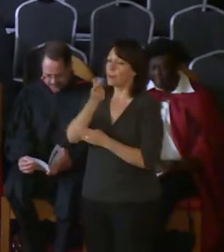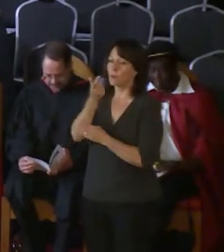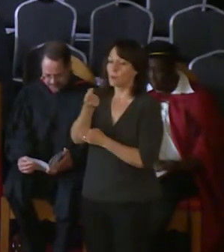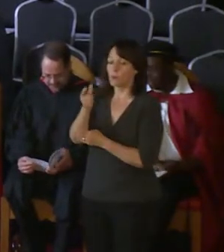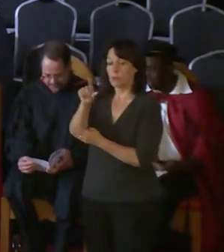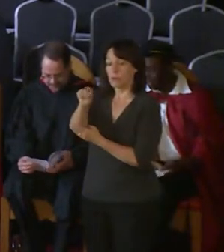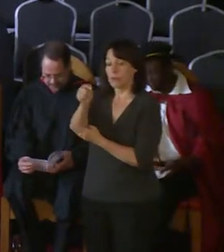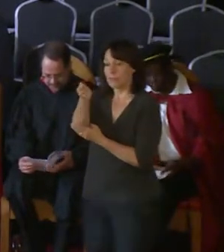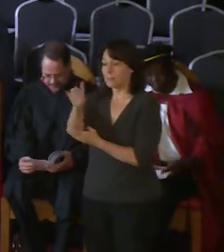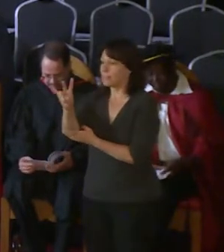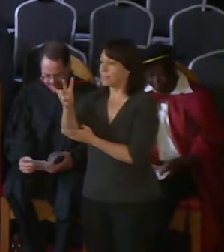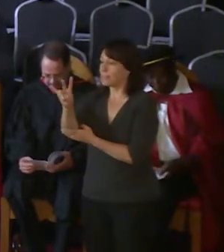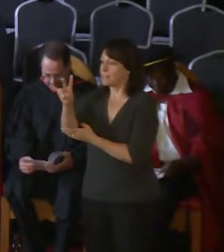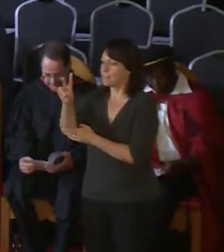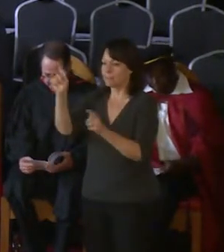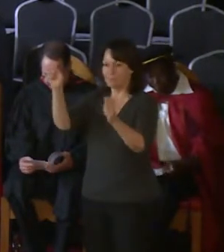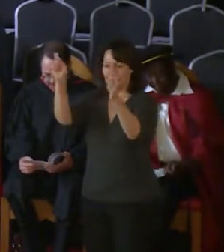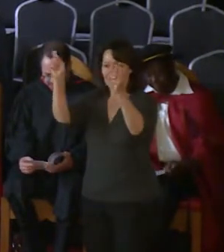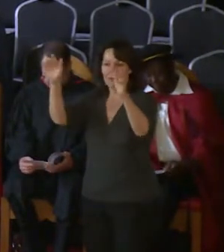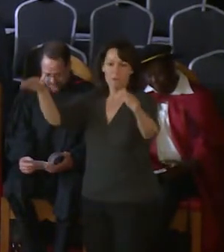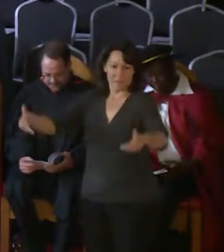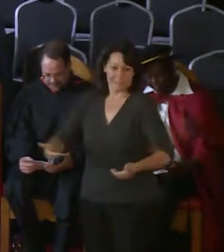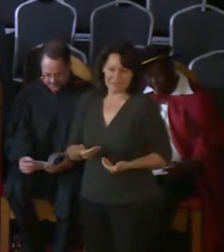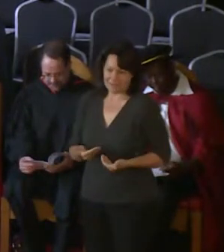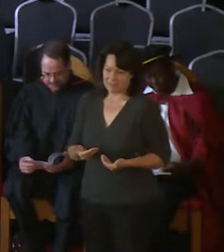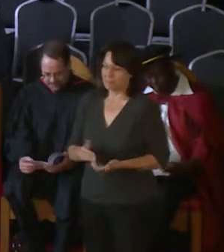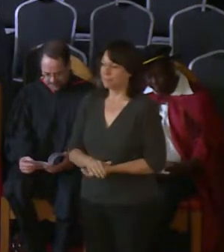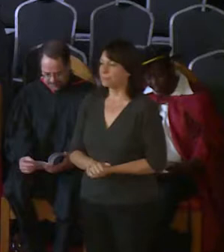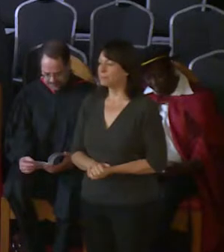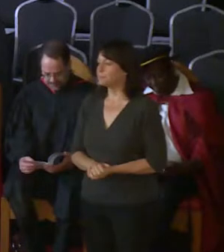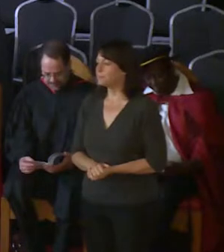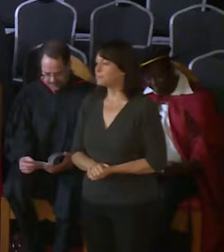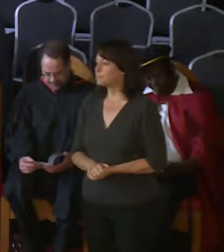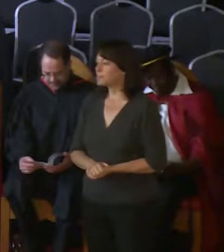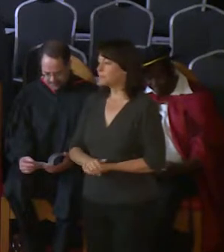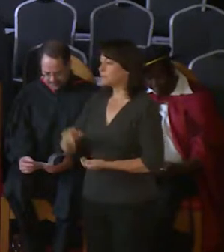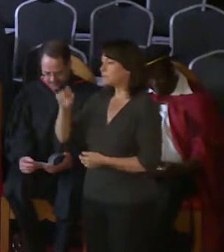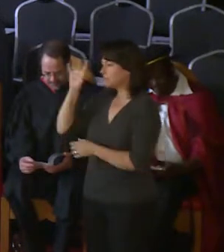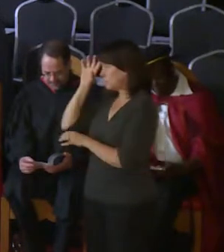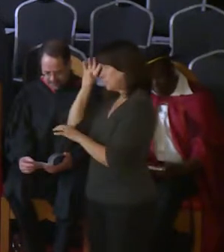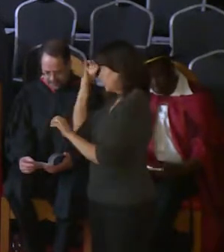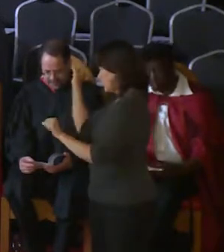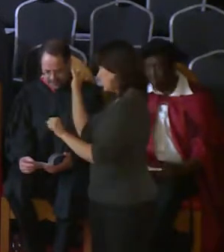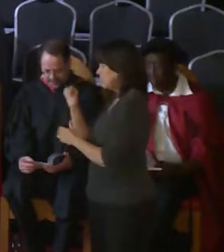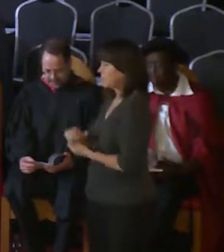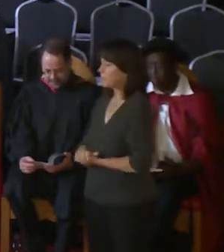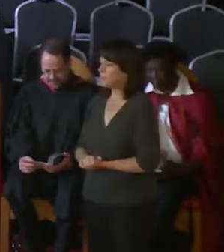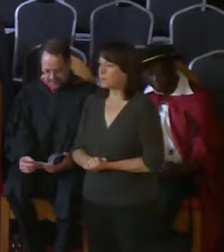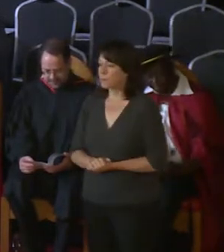Ceremony and welcome everyone here. President Vaccarino,